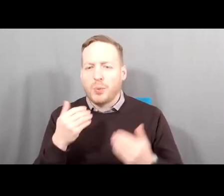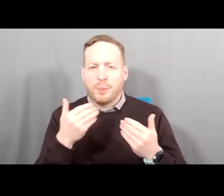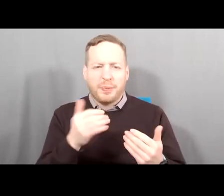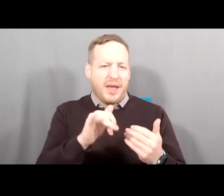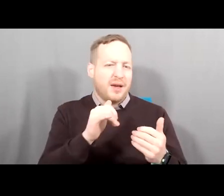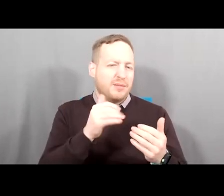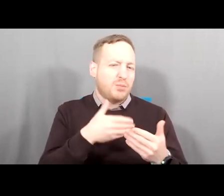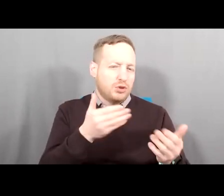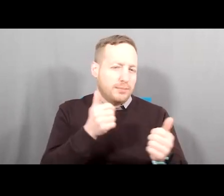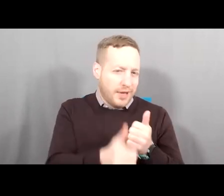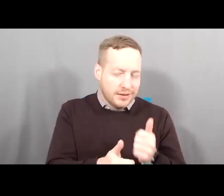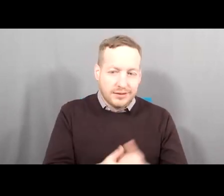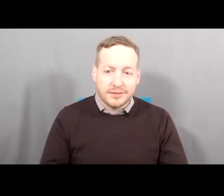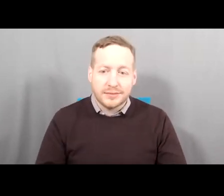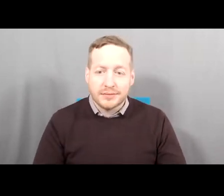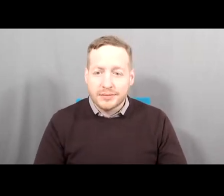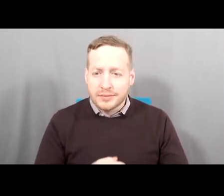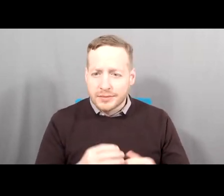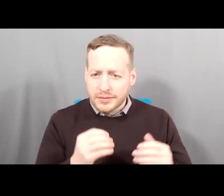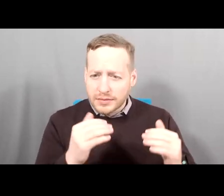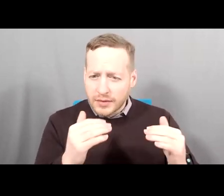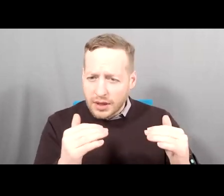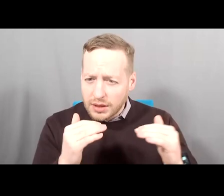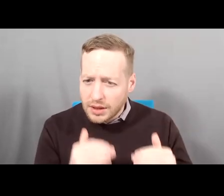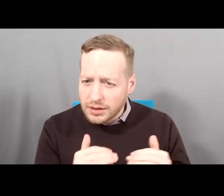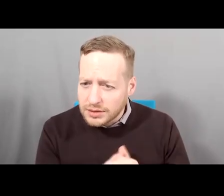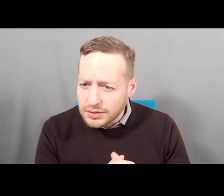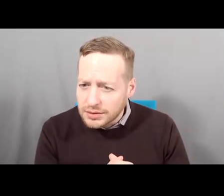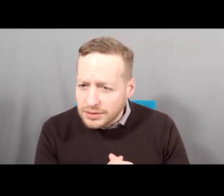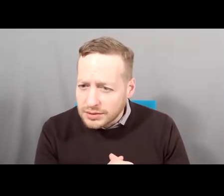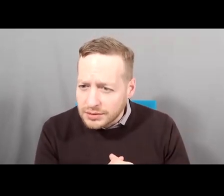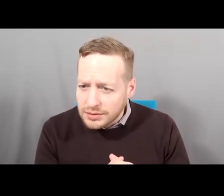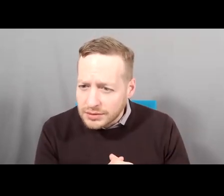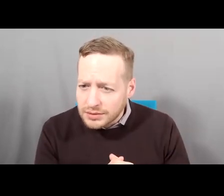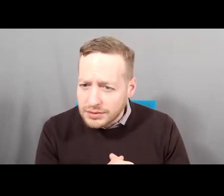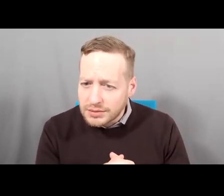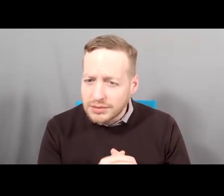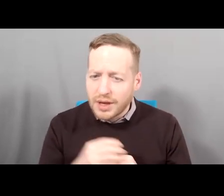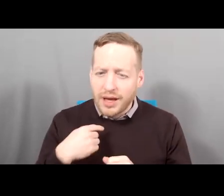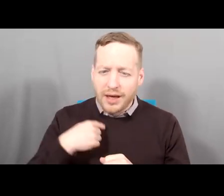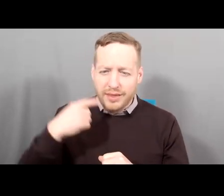in support, 8-0. That's great. So the motion passes. And